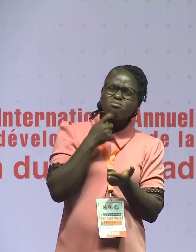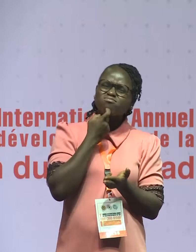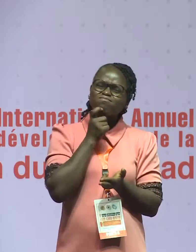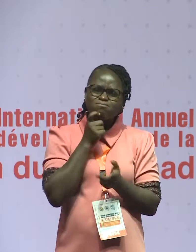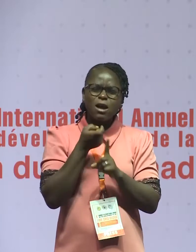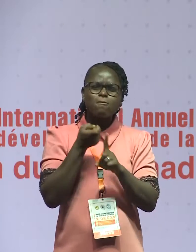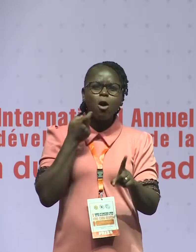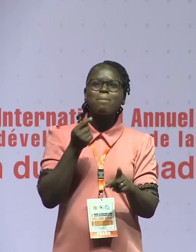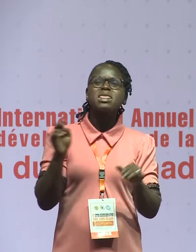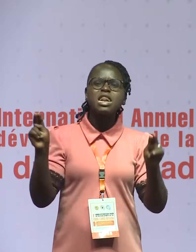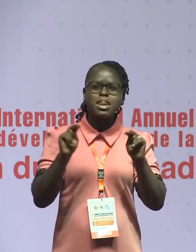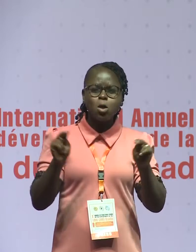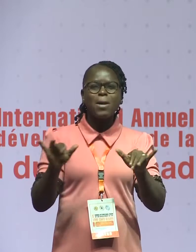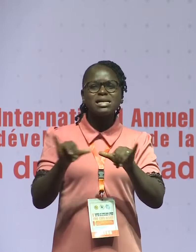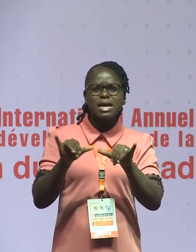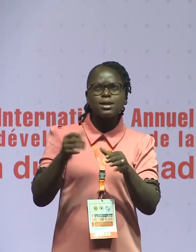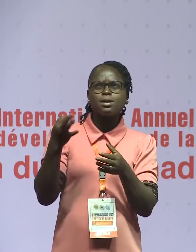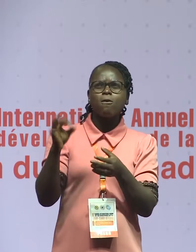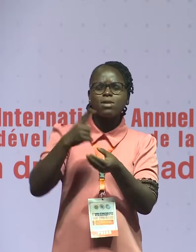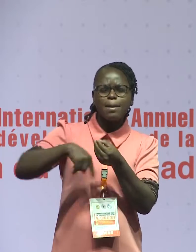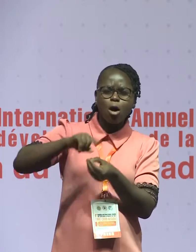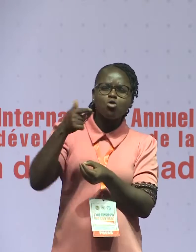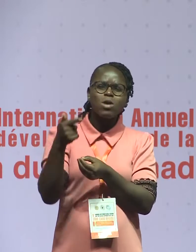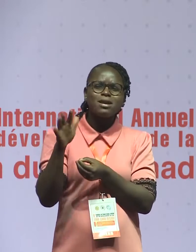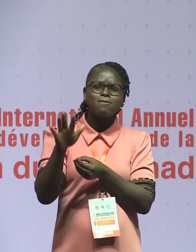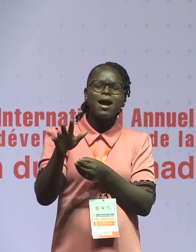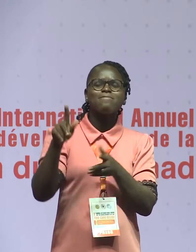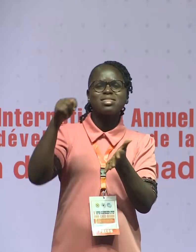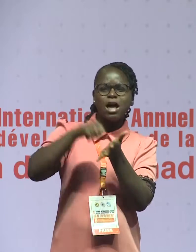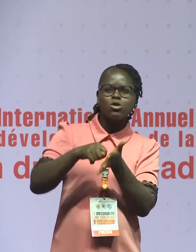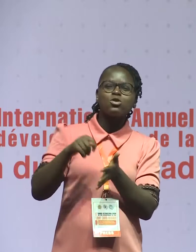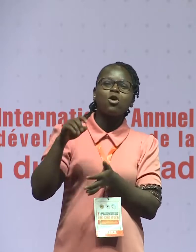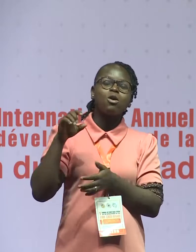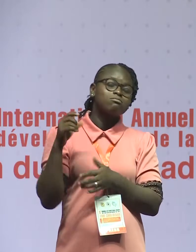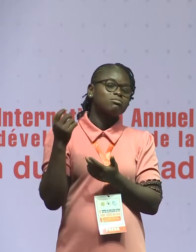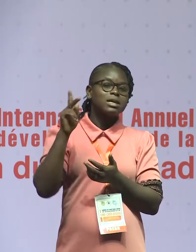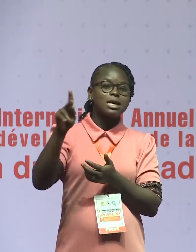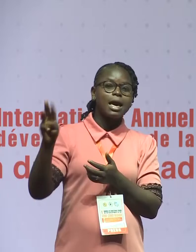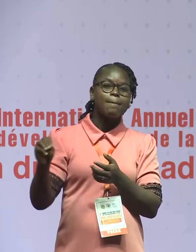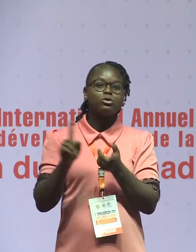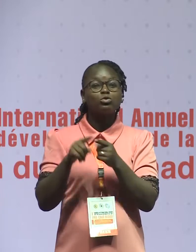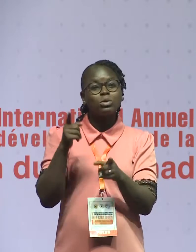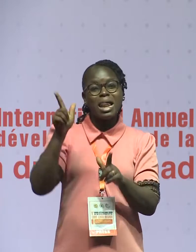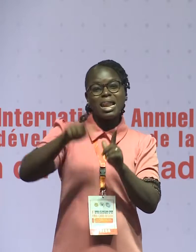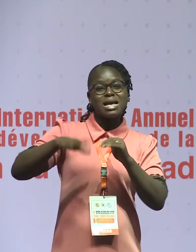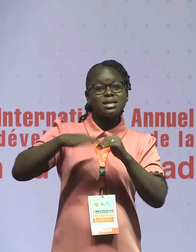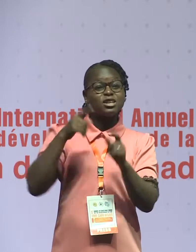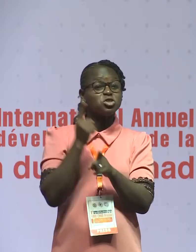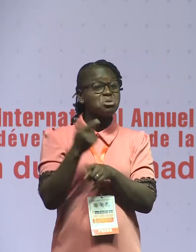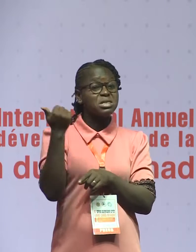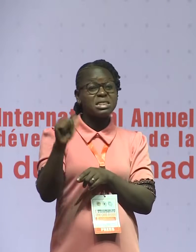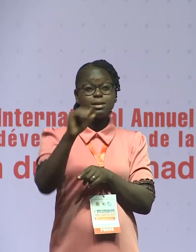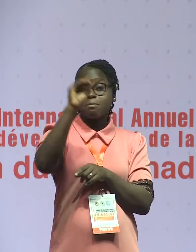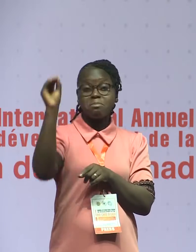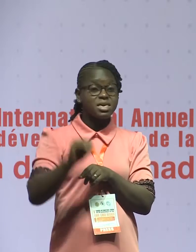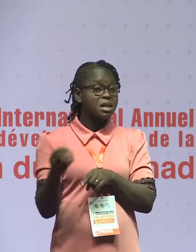drastically from the original size of about 25,000 square kilometers to less than just 10% of what it was